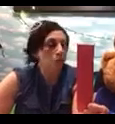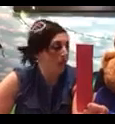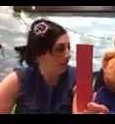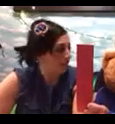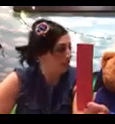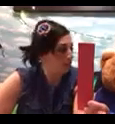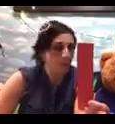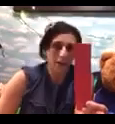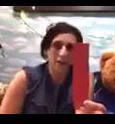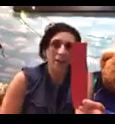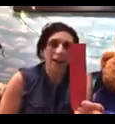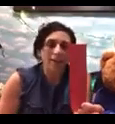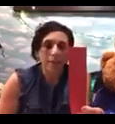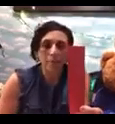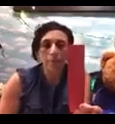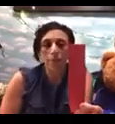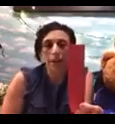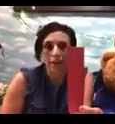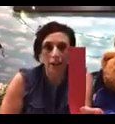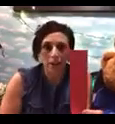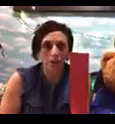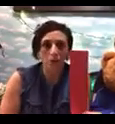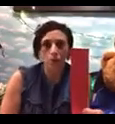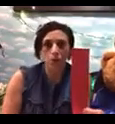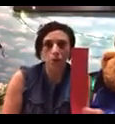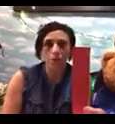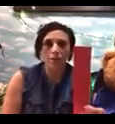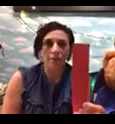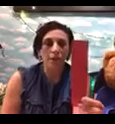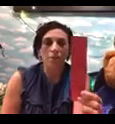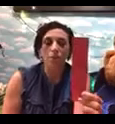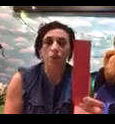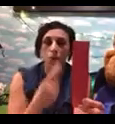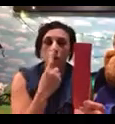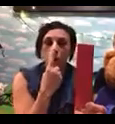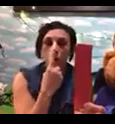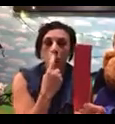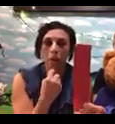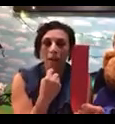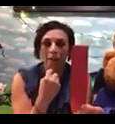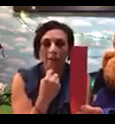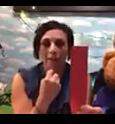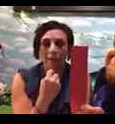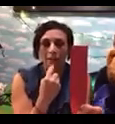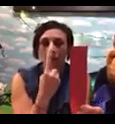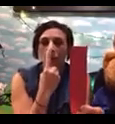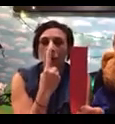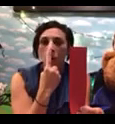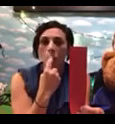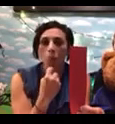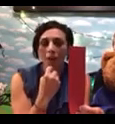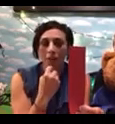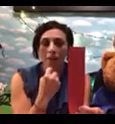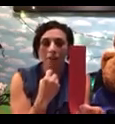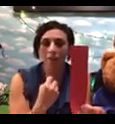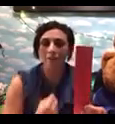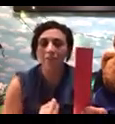Red, you're right. And some people that can't use their words, they would do red. Red. Red. This is the